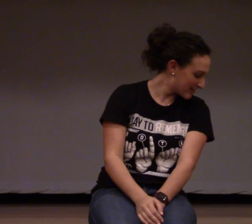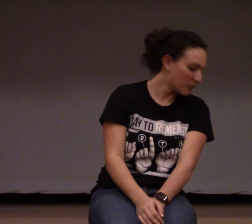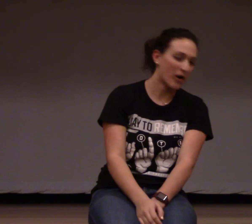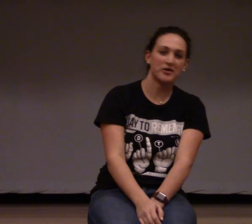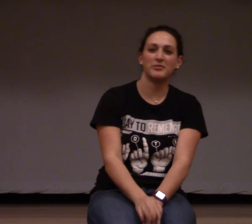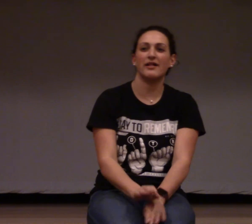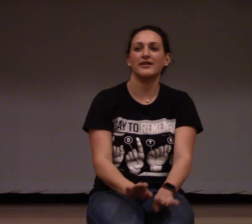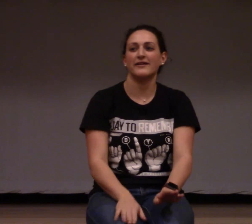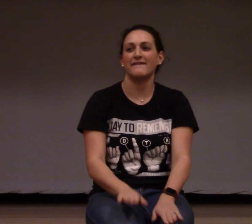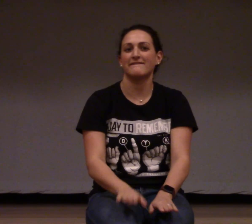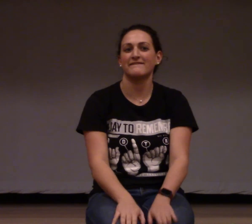Watermelon.